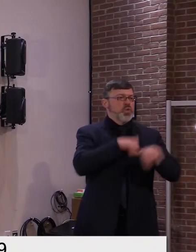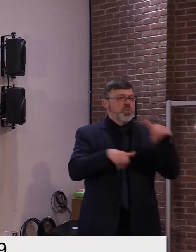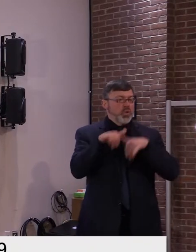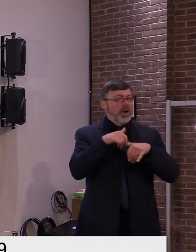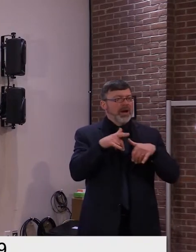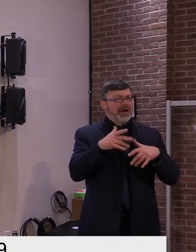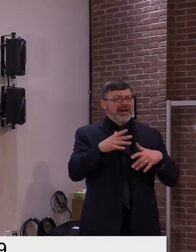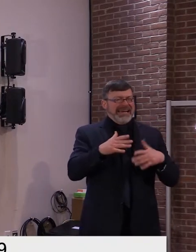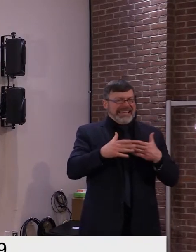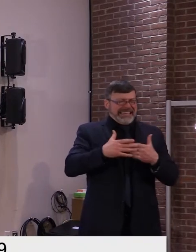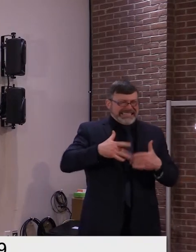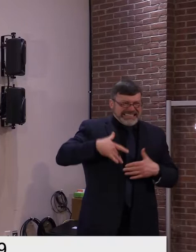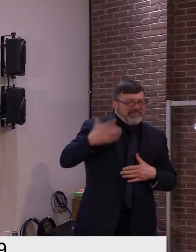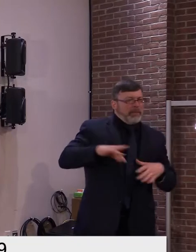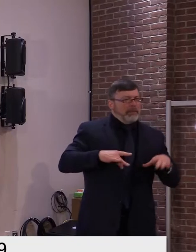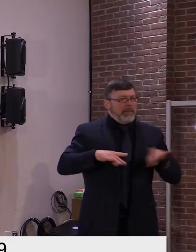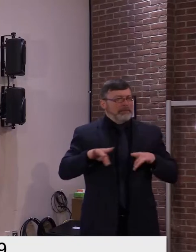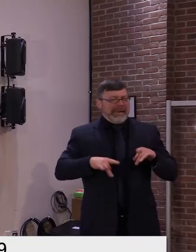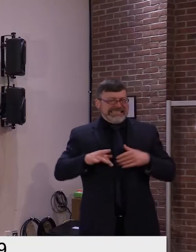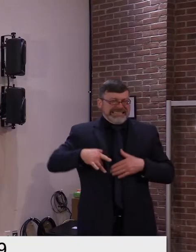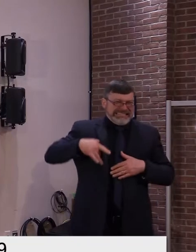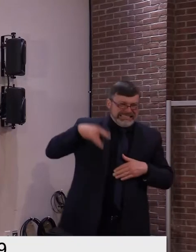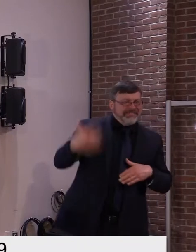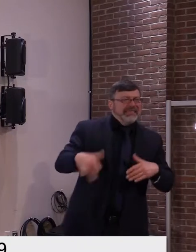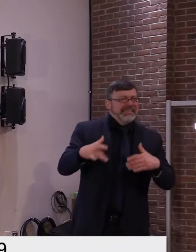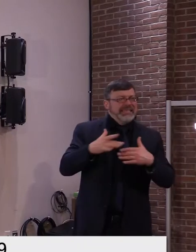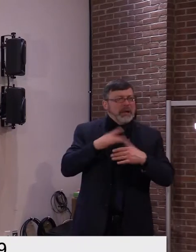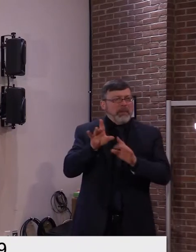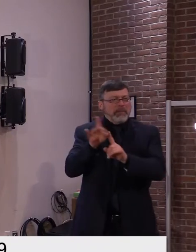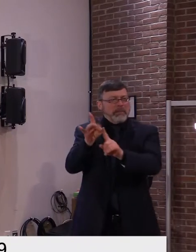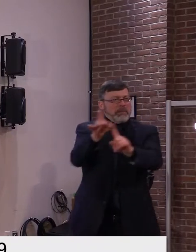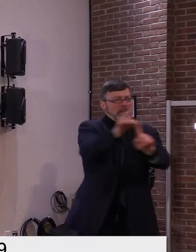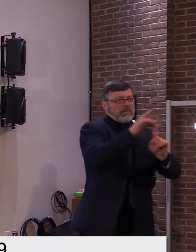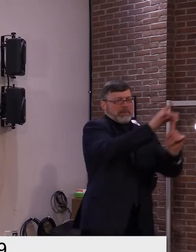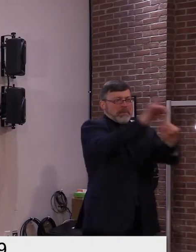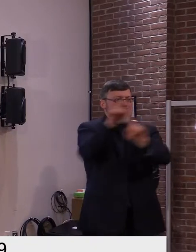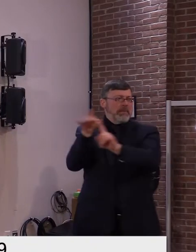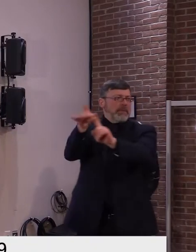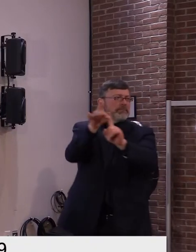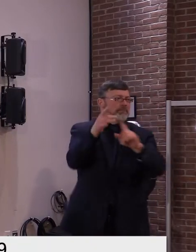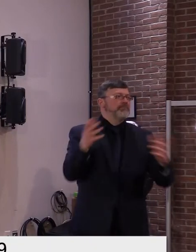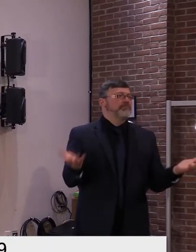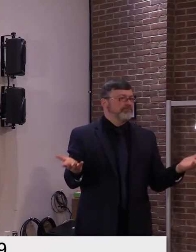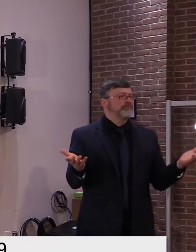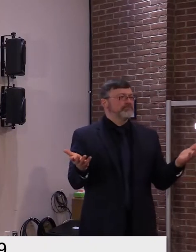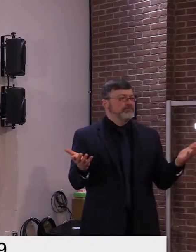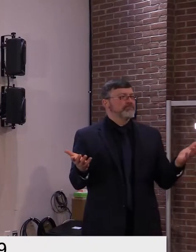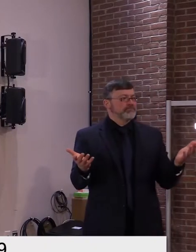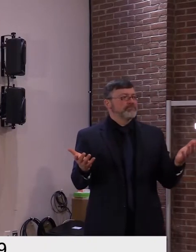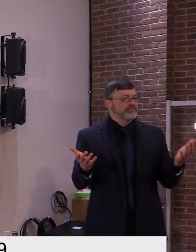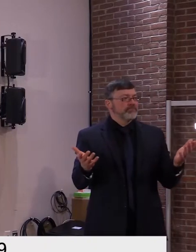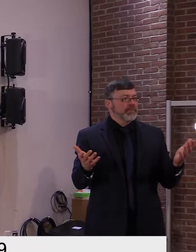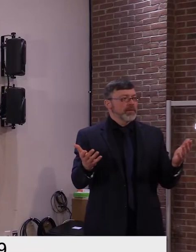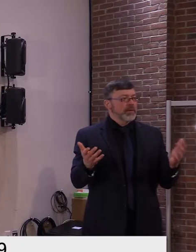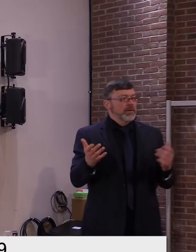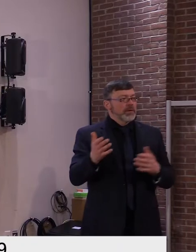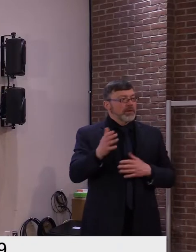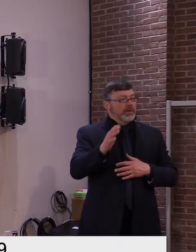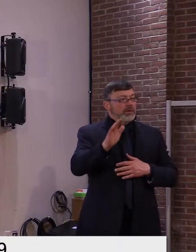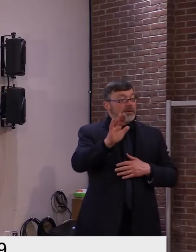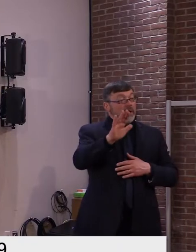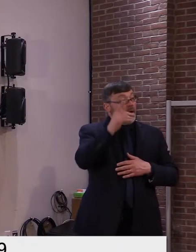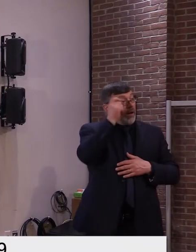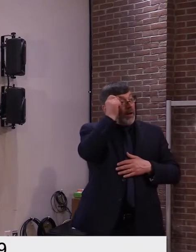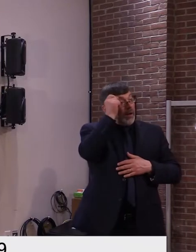Fortunately, these variants have not had serious impact on health outcomes, hospitalizations, or deaths at this time in the